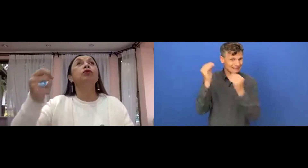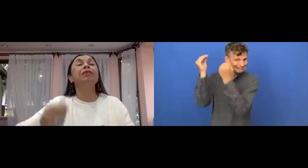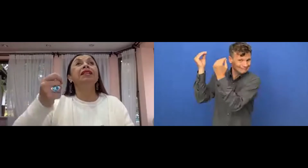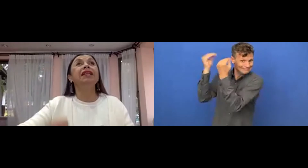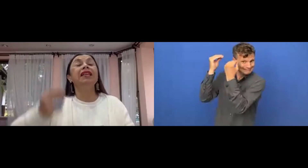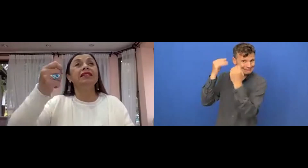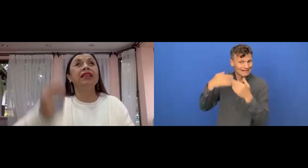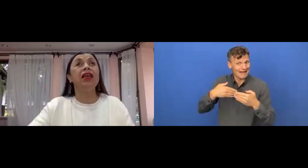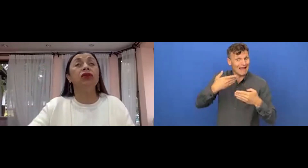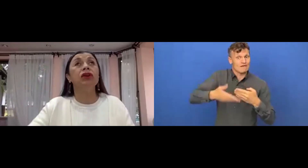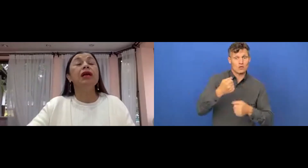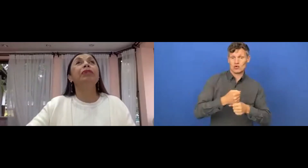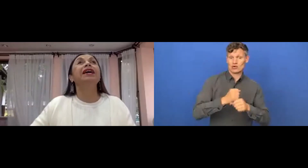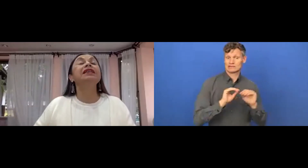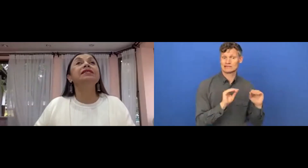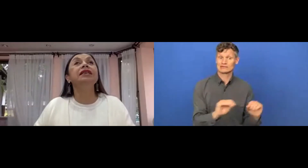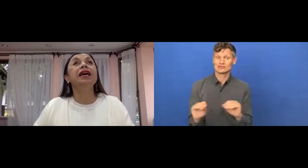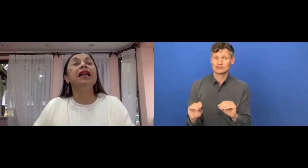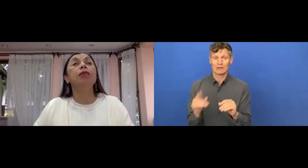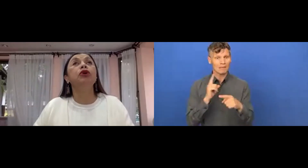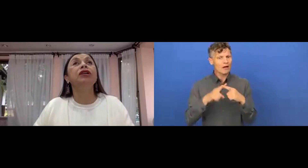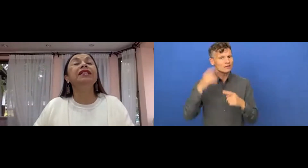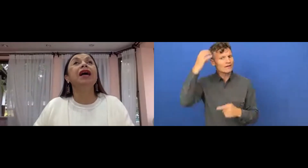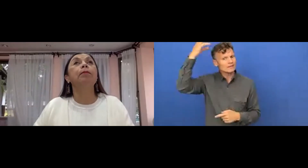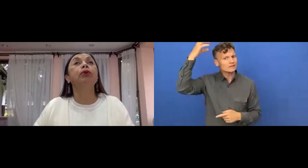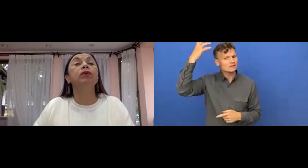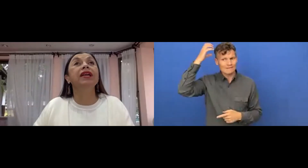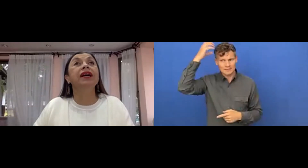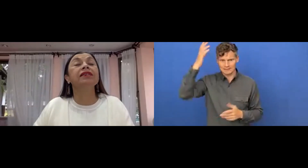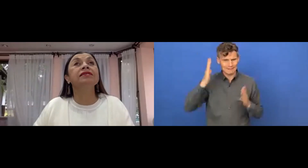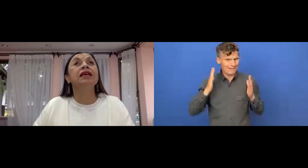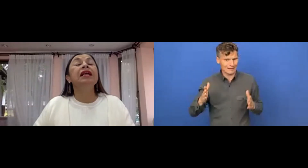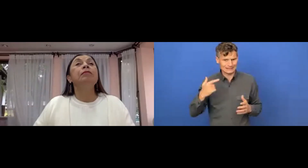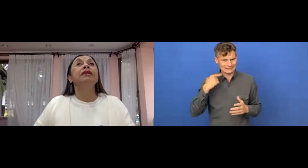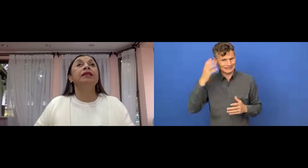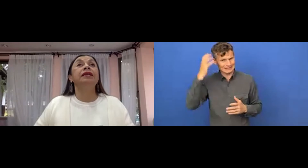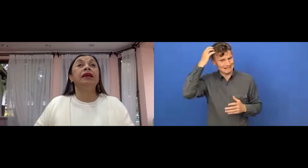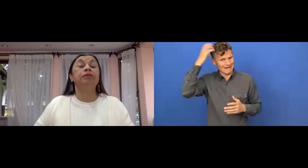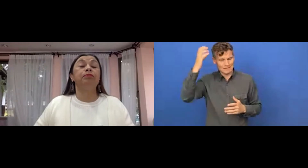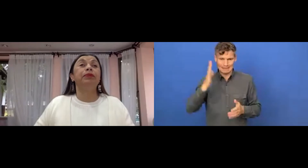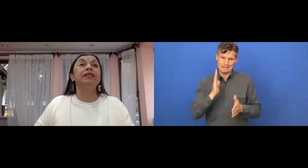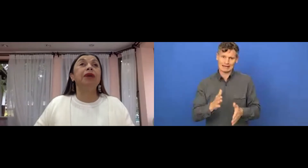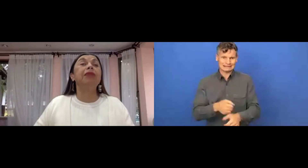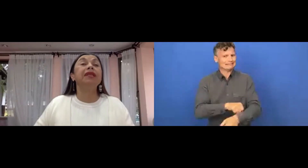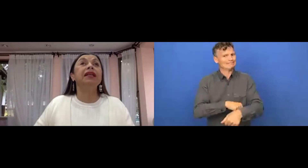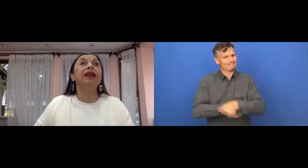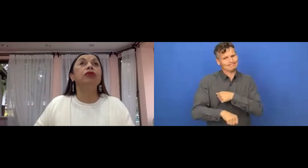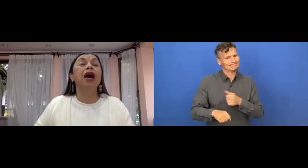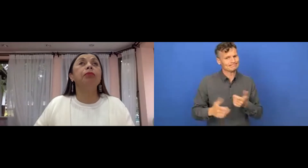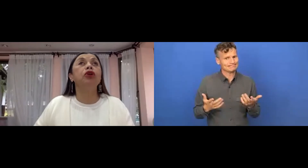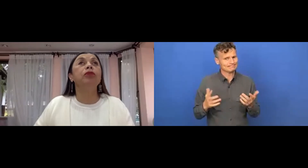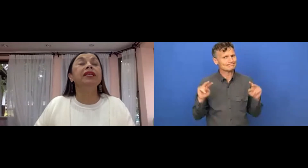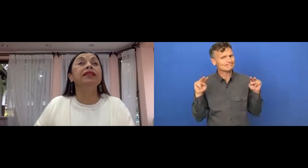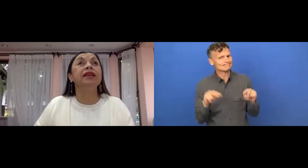important that this be considered to be something that the government needs to be dealing with, a subject